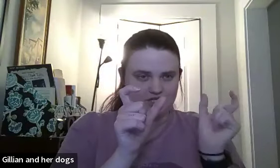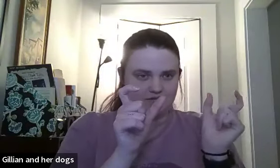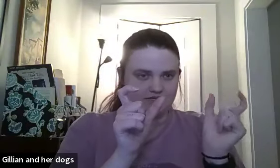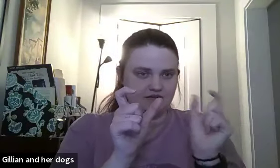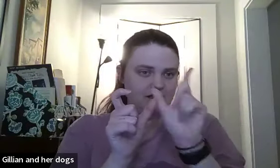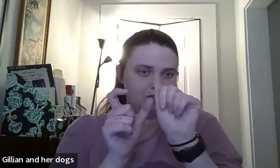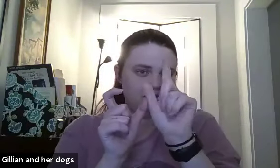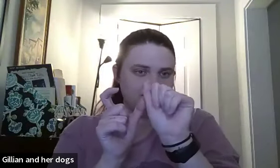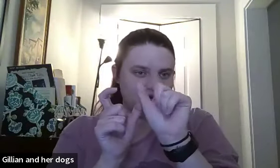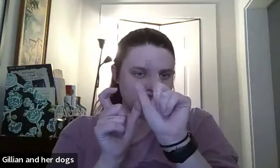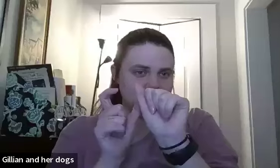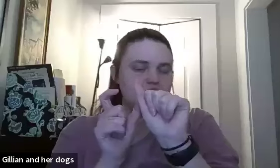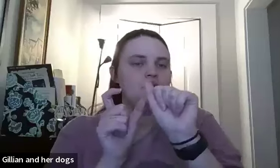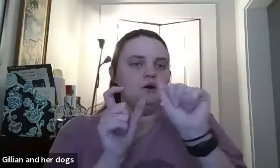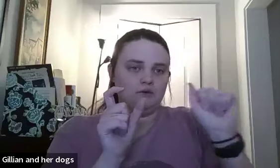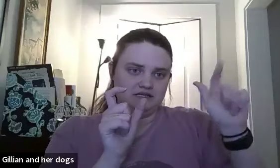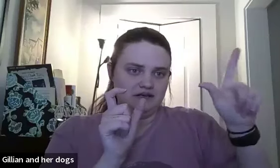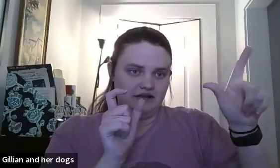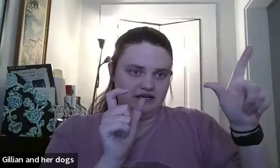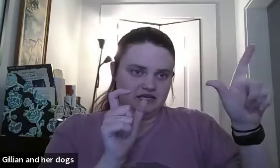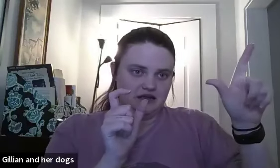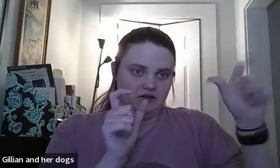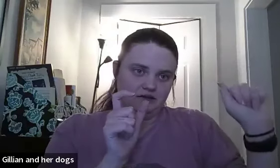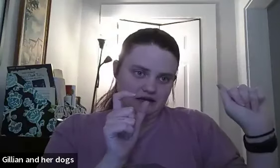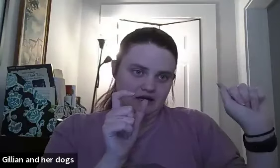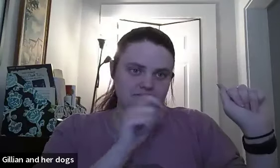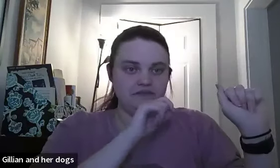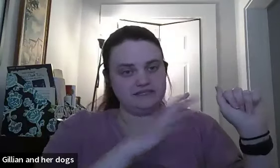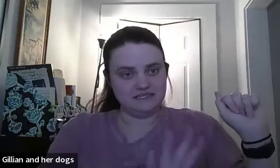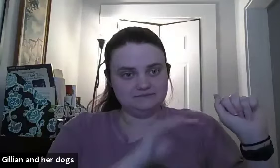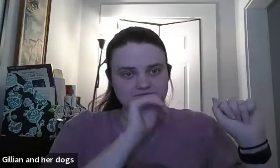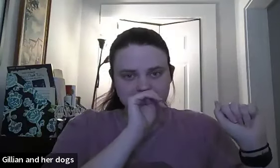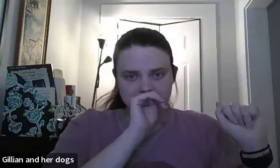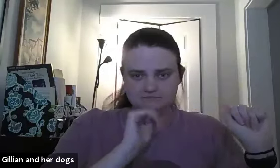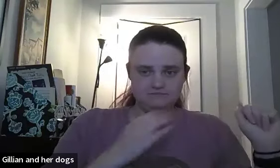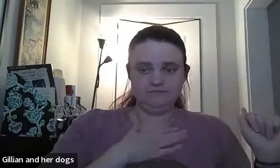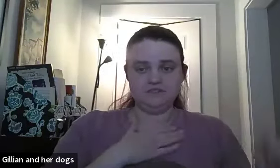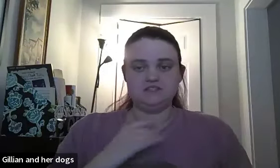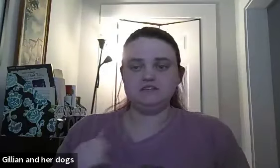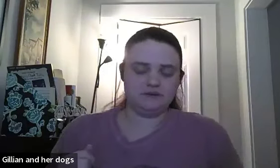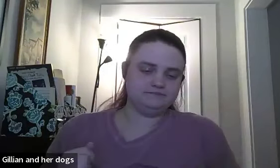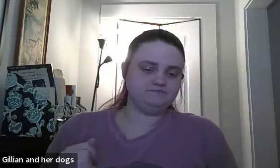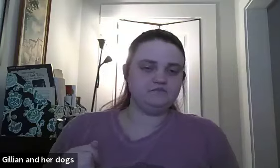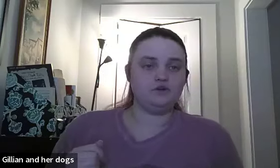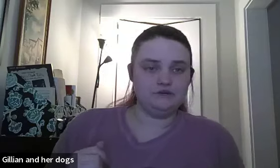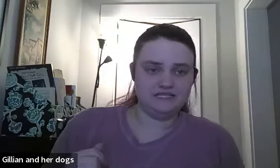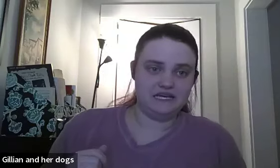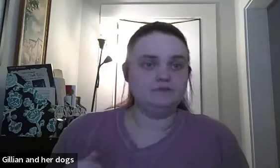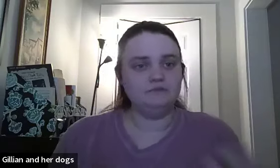motion, basically. Alabama bounces, whereas LA is LA, and that's it. Excuse me for Louisiana.